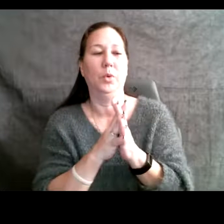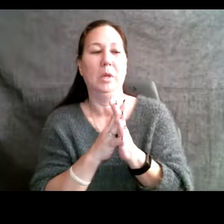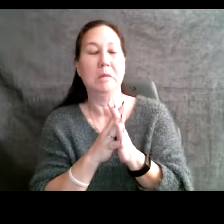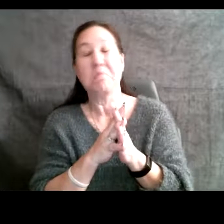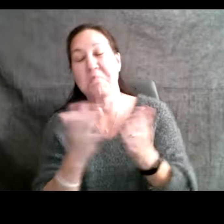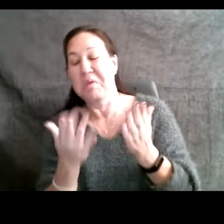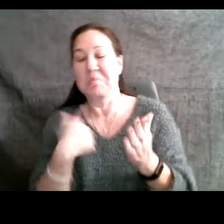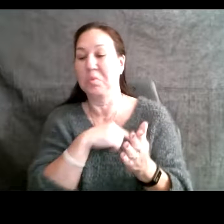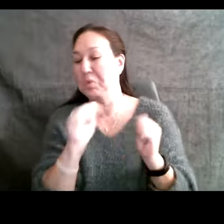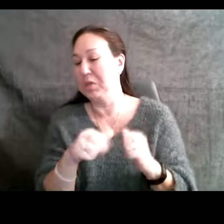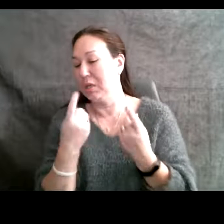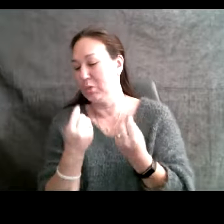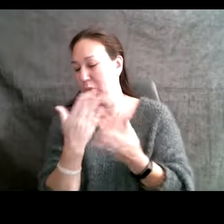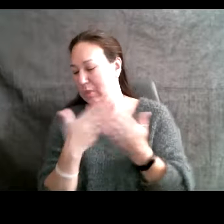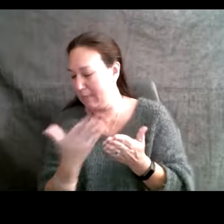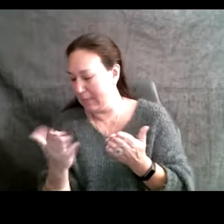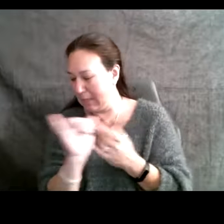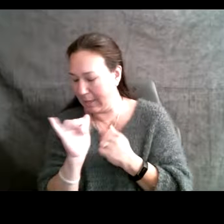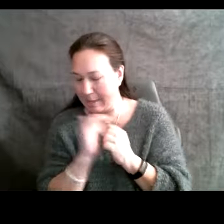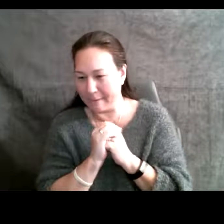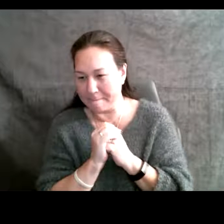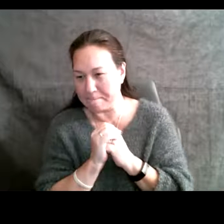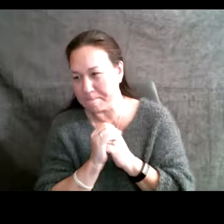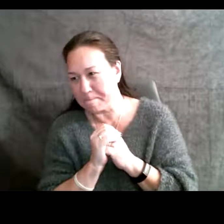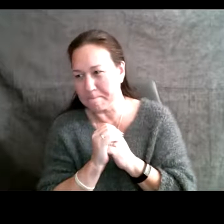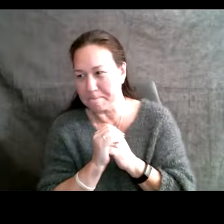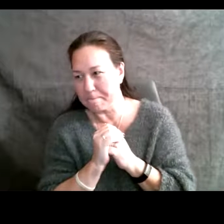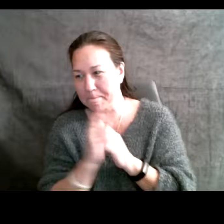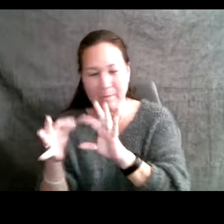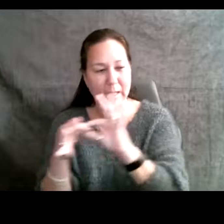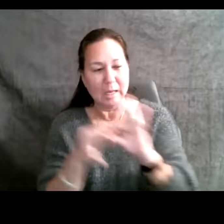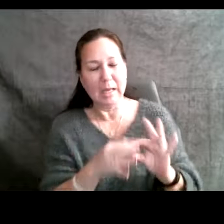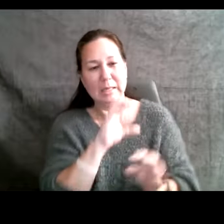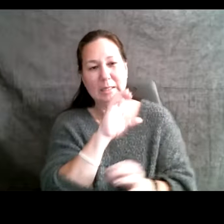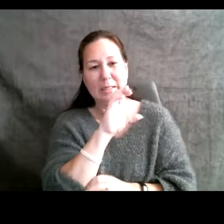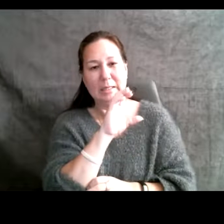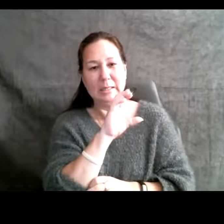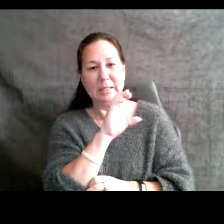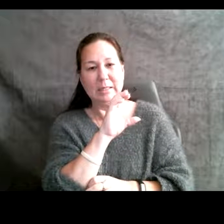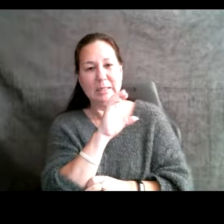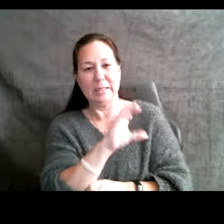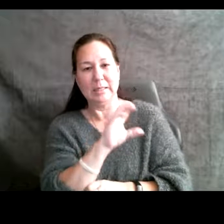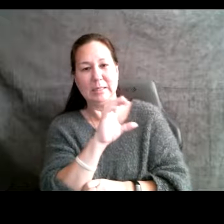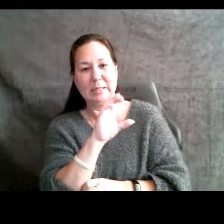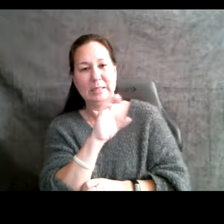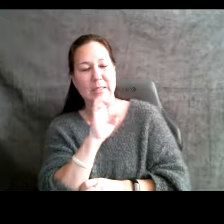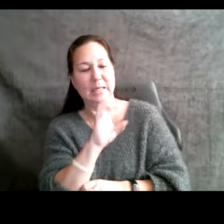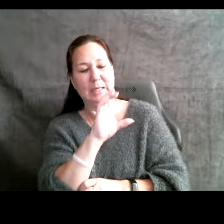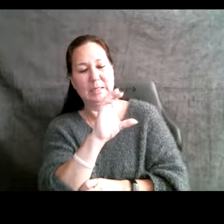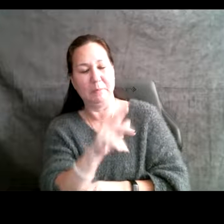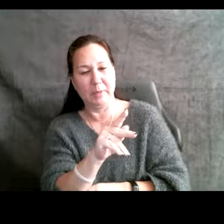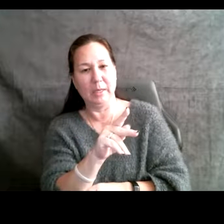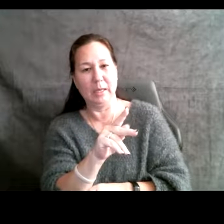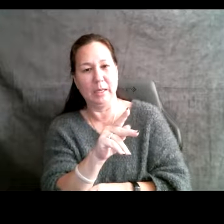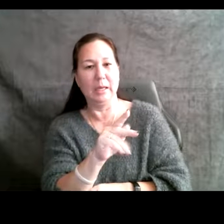something that is akin to what we did with the CECP last time, which again,